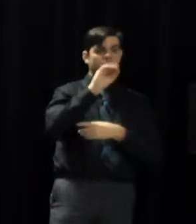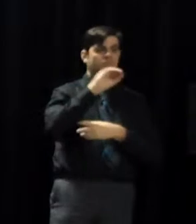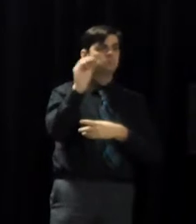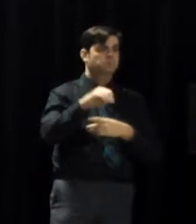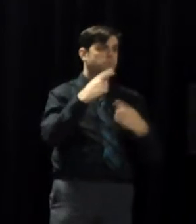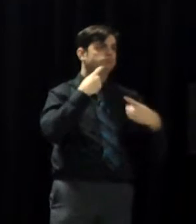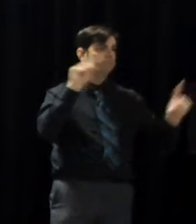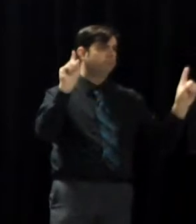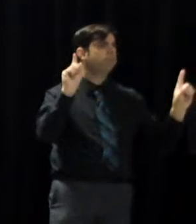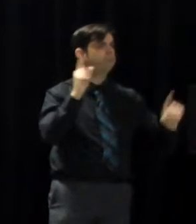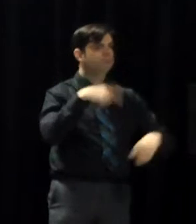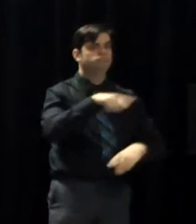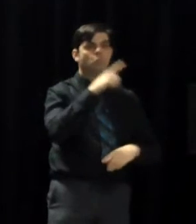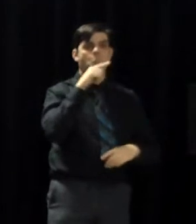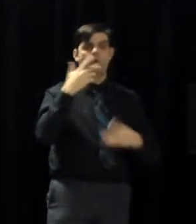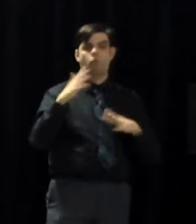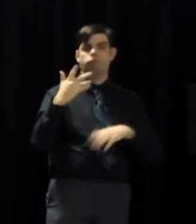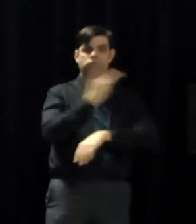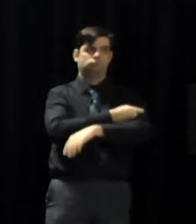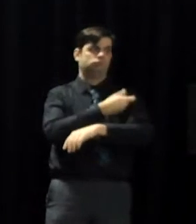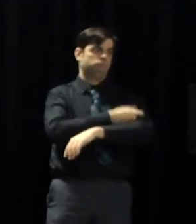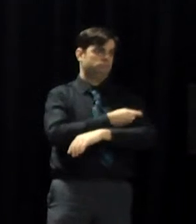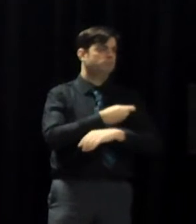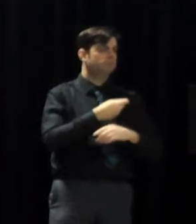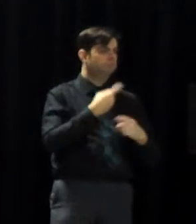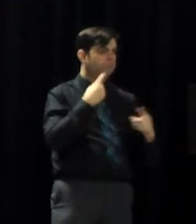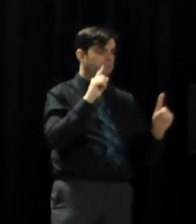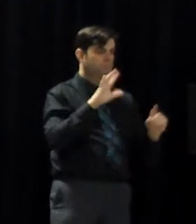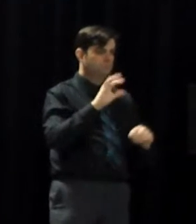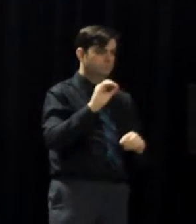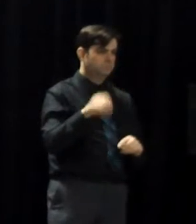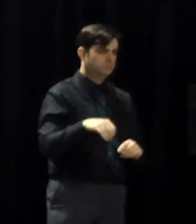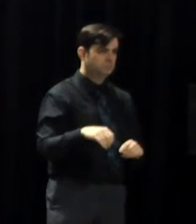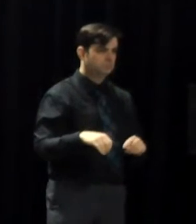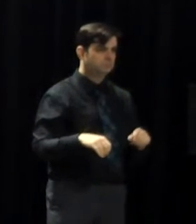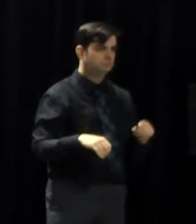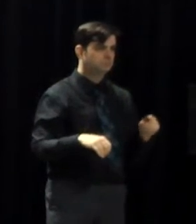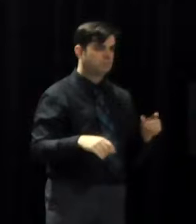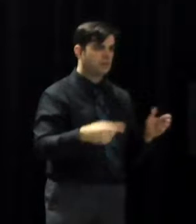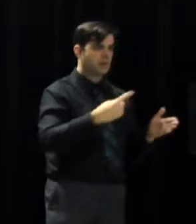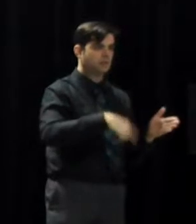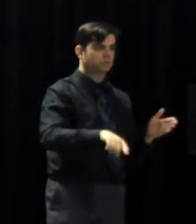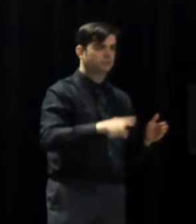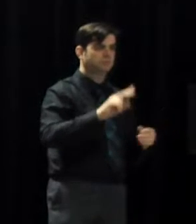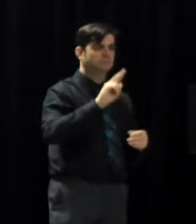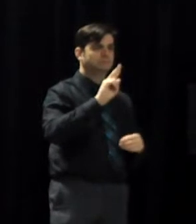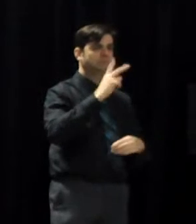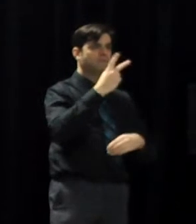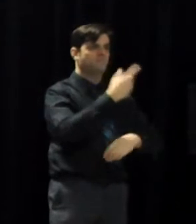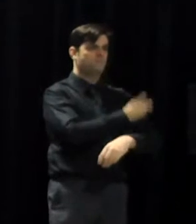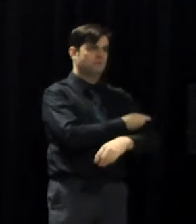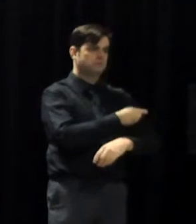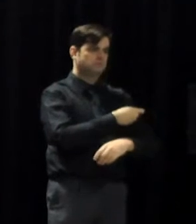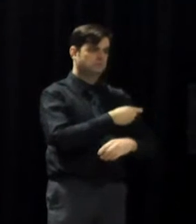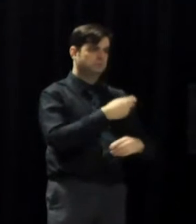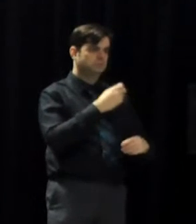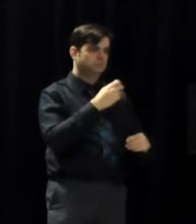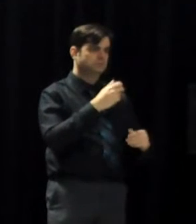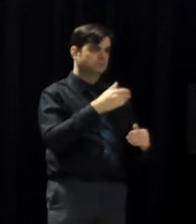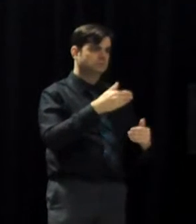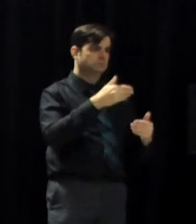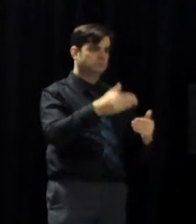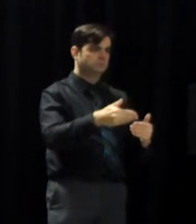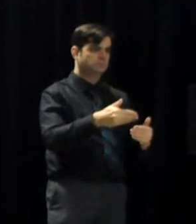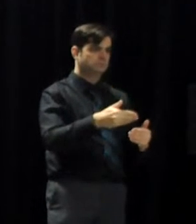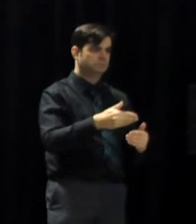the Moderna vaccine distributed in the first wave too. So that's the positive news with all this. That's what's so different with all